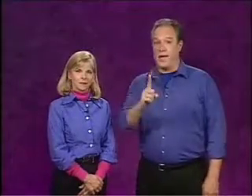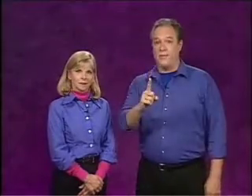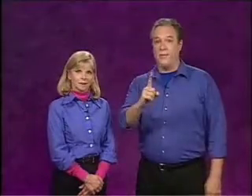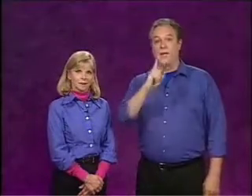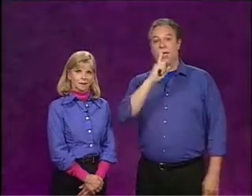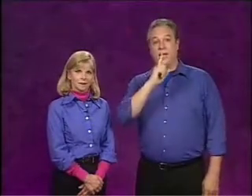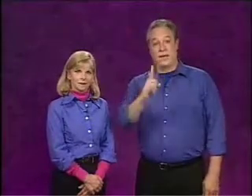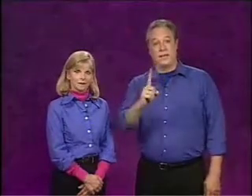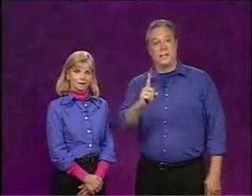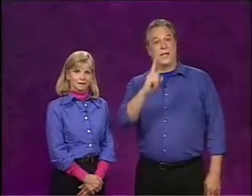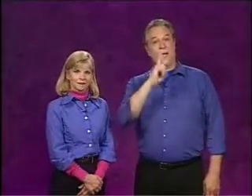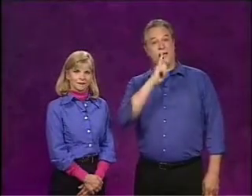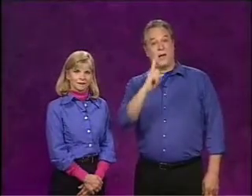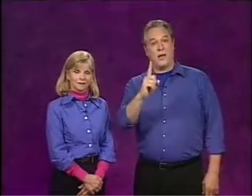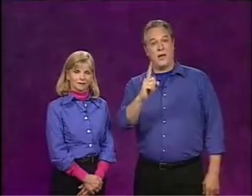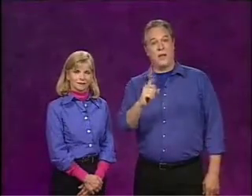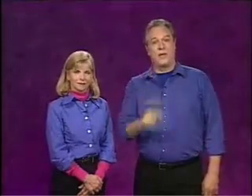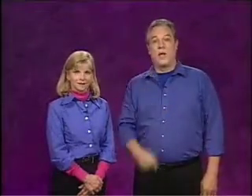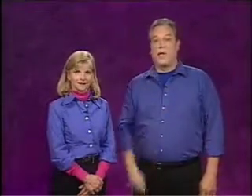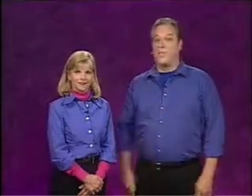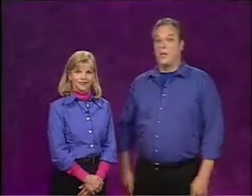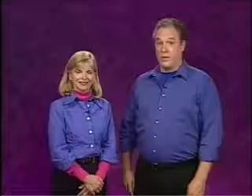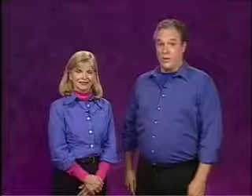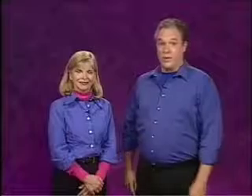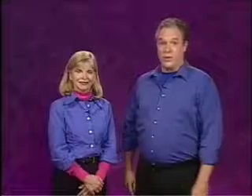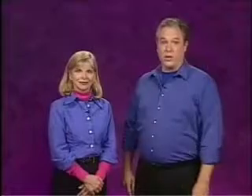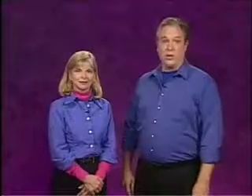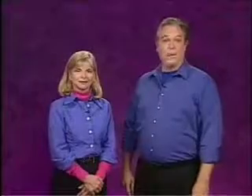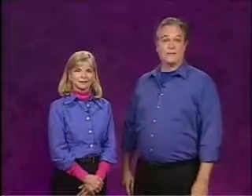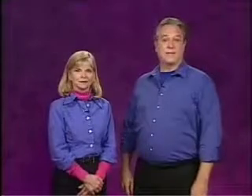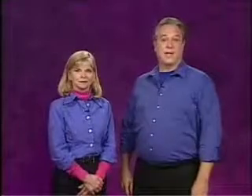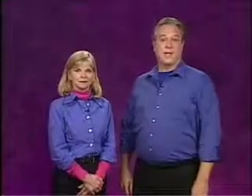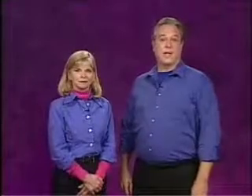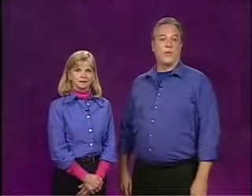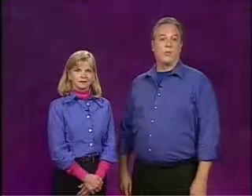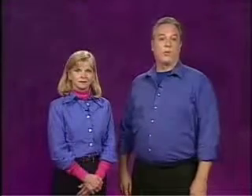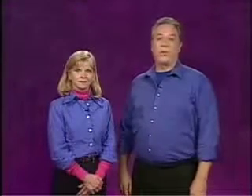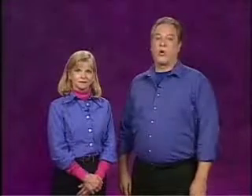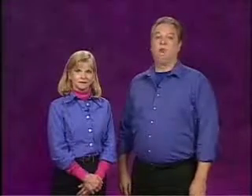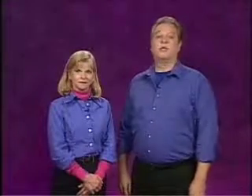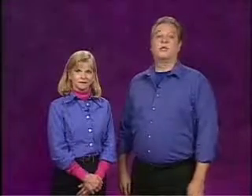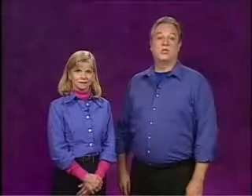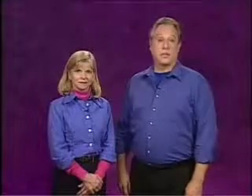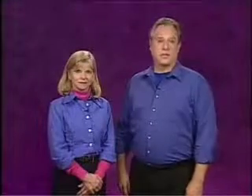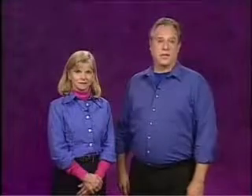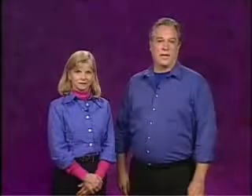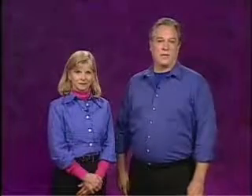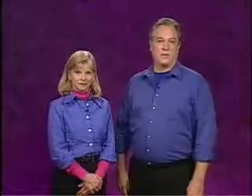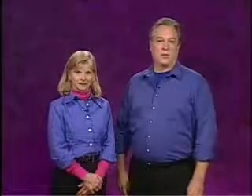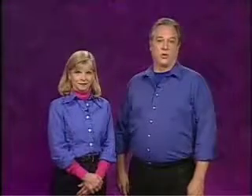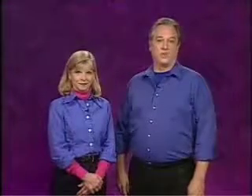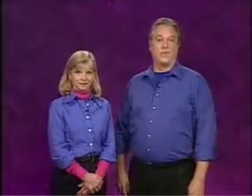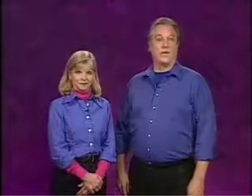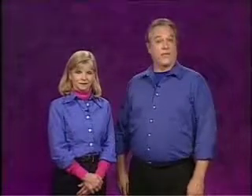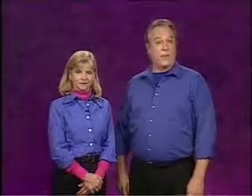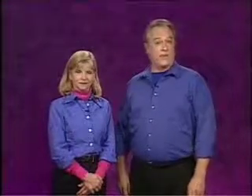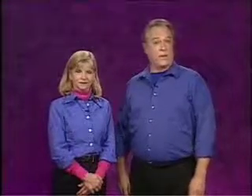am, is, and are. But remember, in sign language, we normally don't sign these words, and that applies